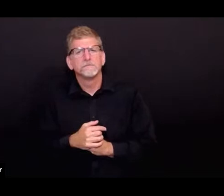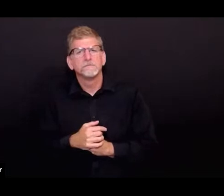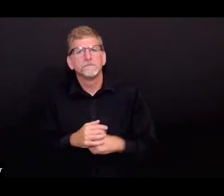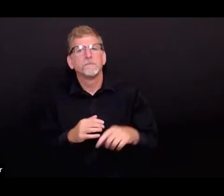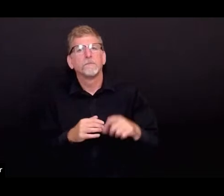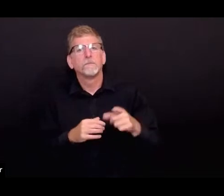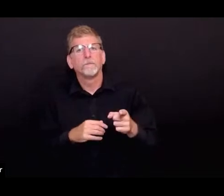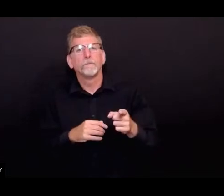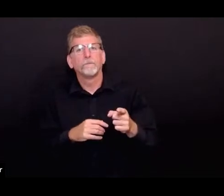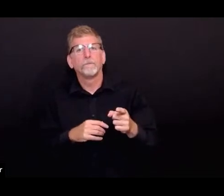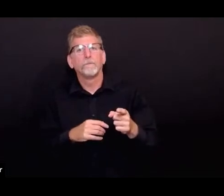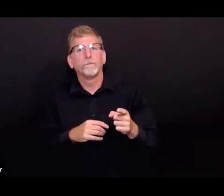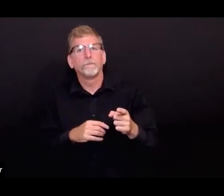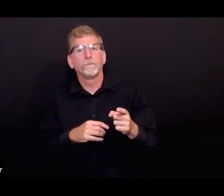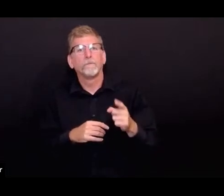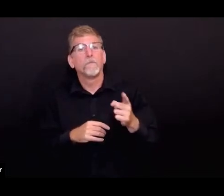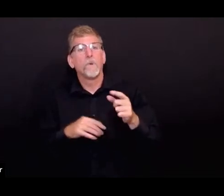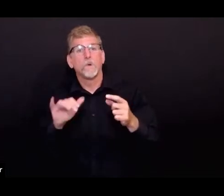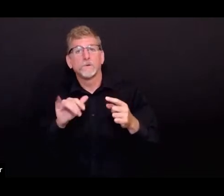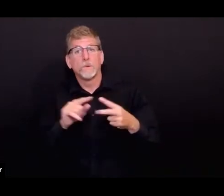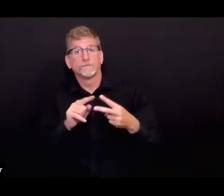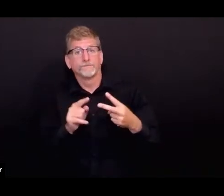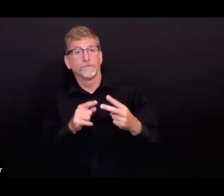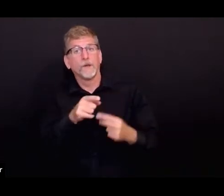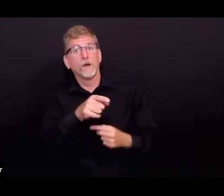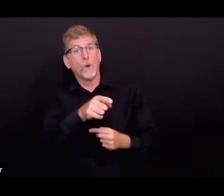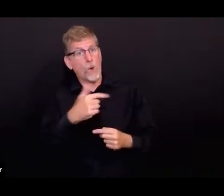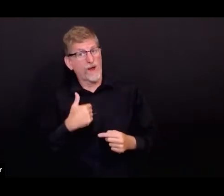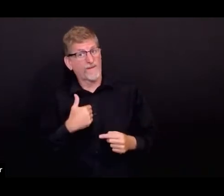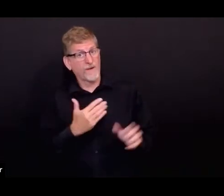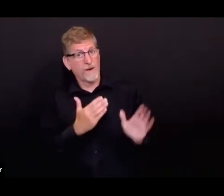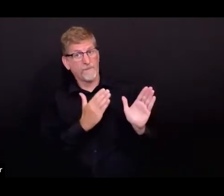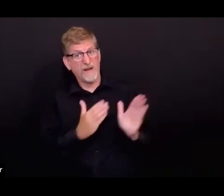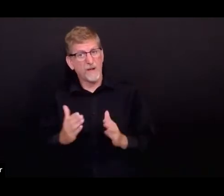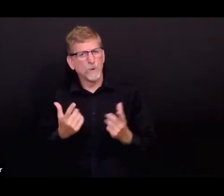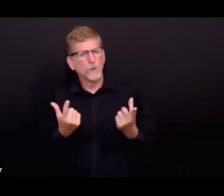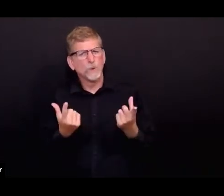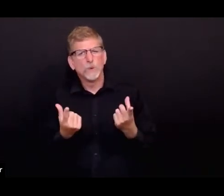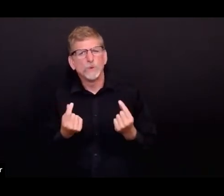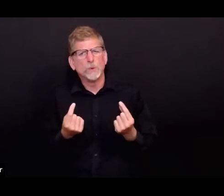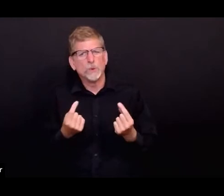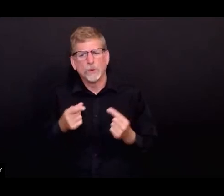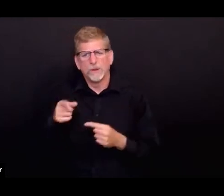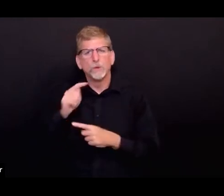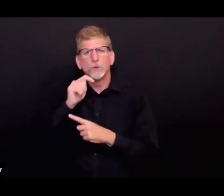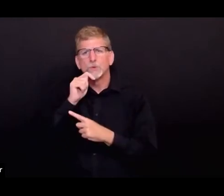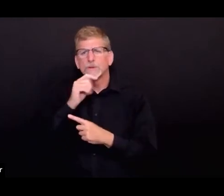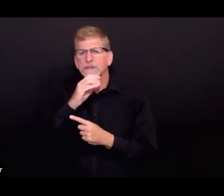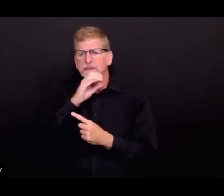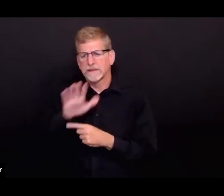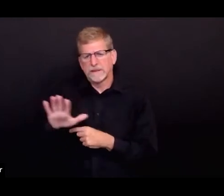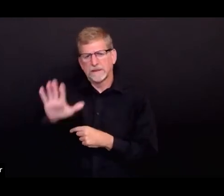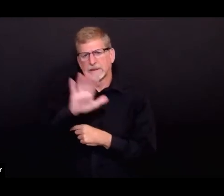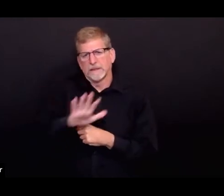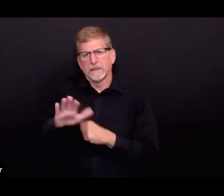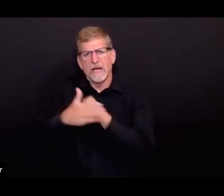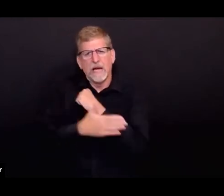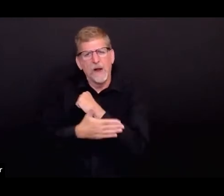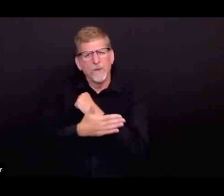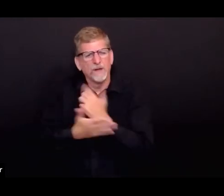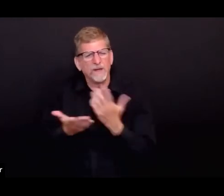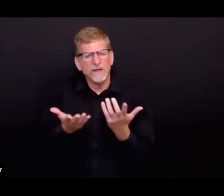in this three counties? What plan do we have, and what kind of work we can help?